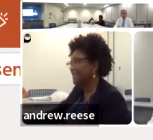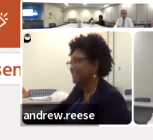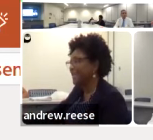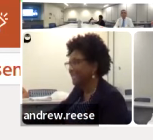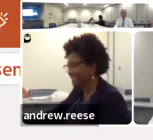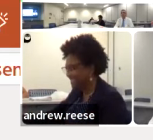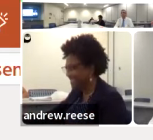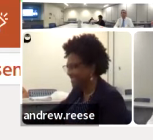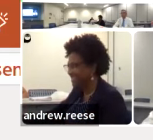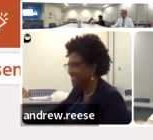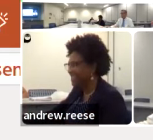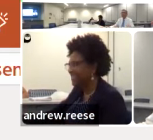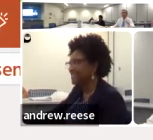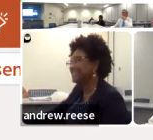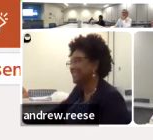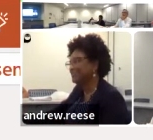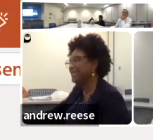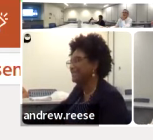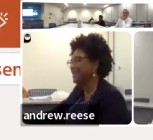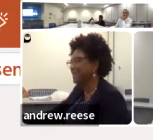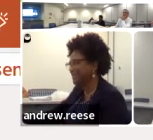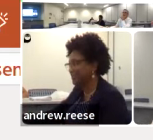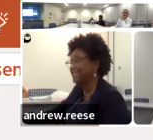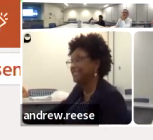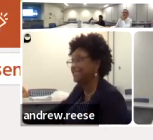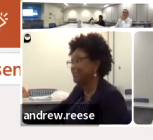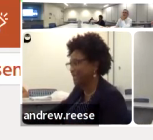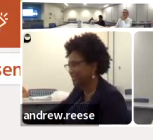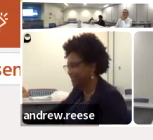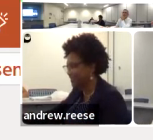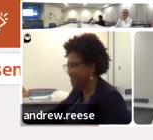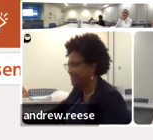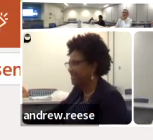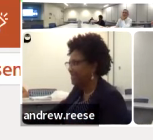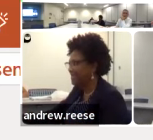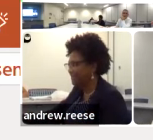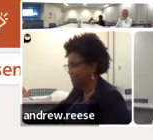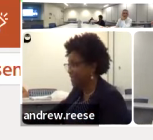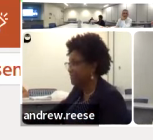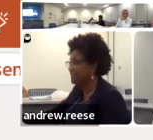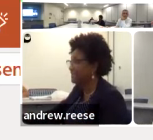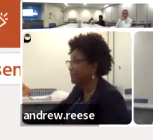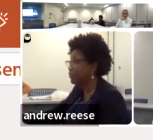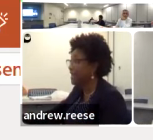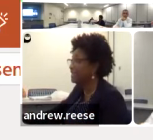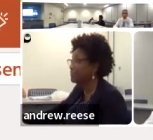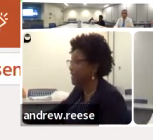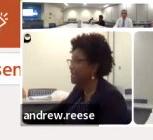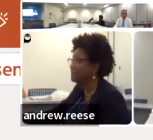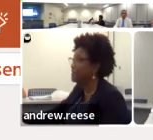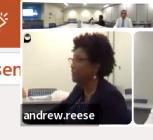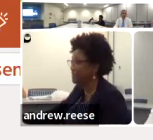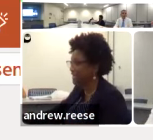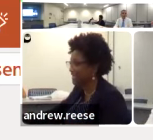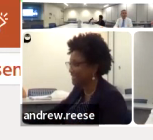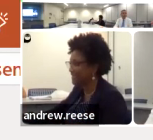There's intake, there's assessment, and eligibility determination. Development of individualized plan